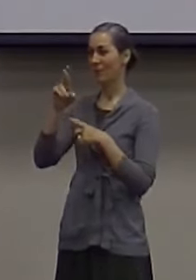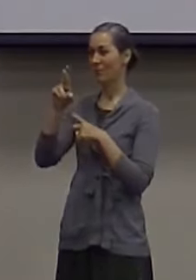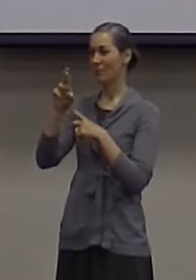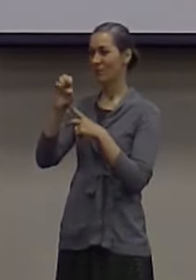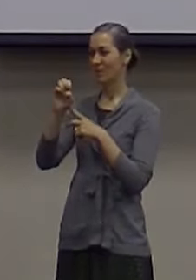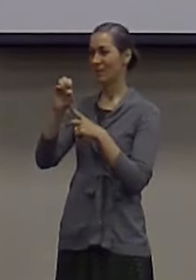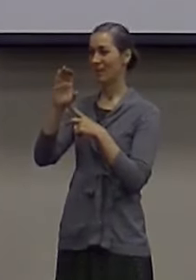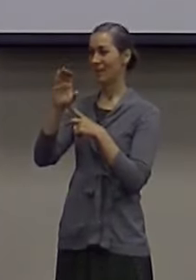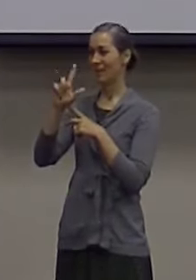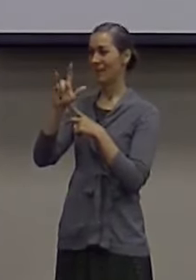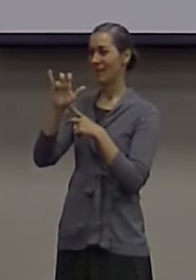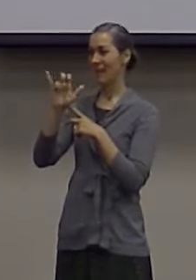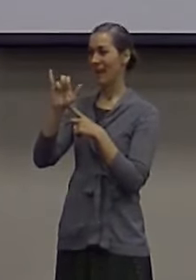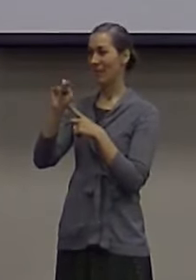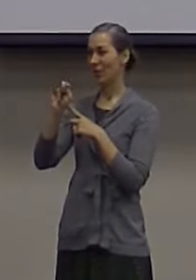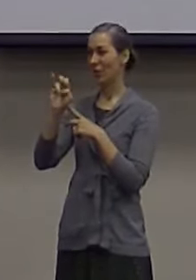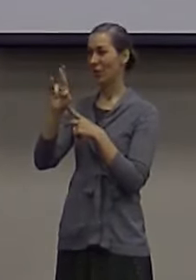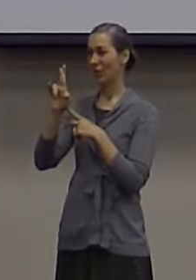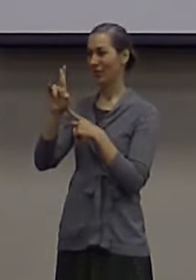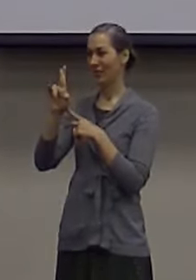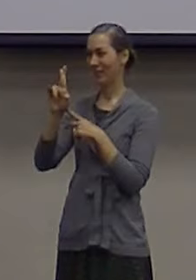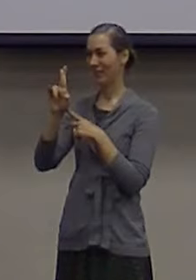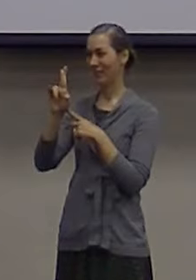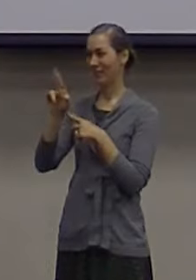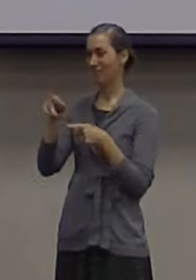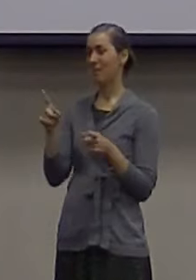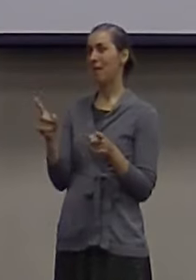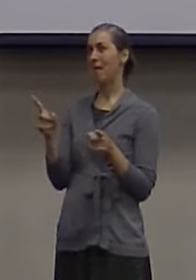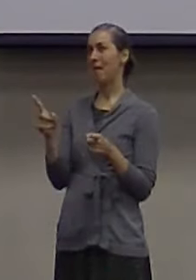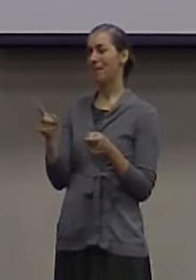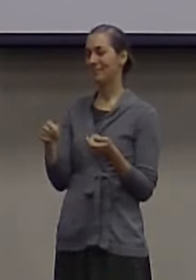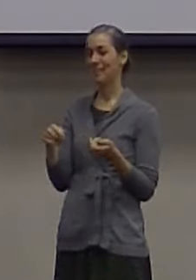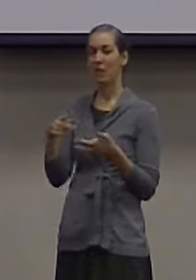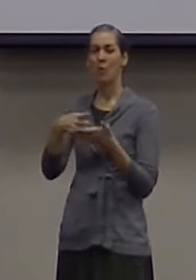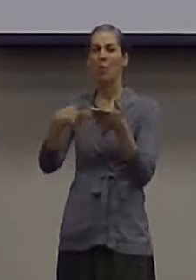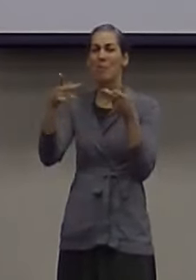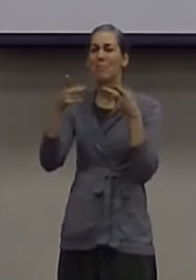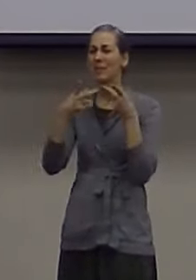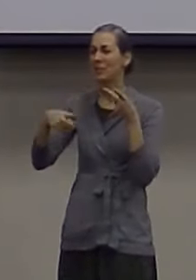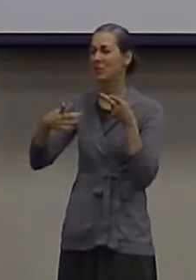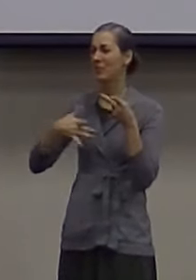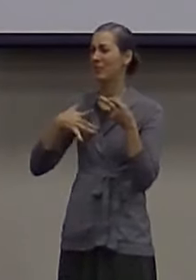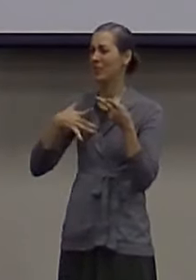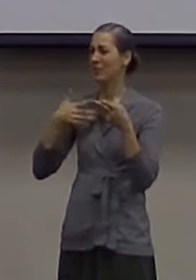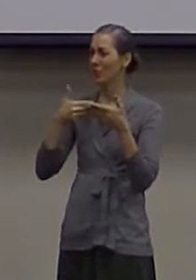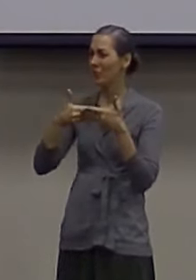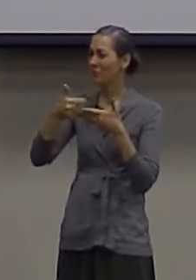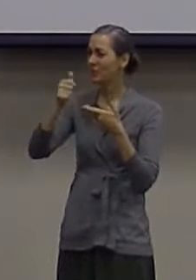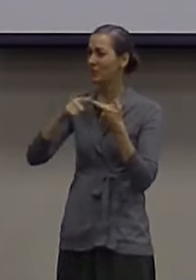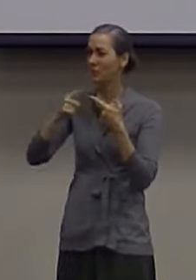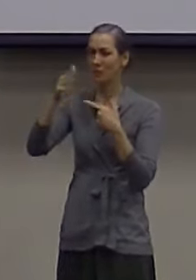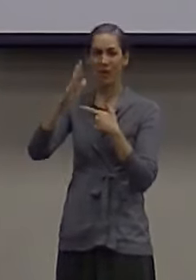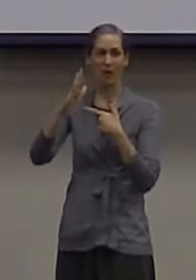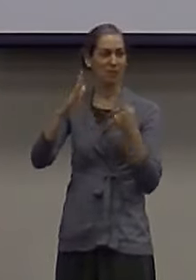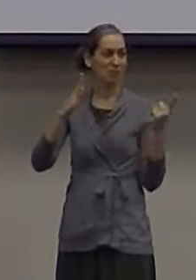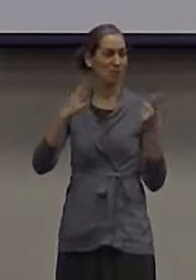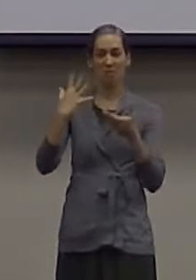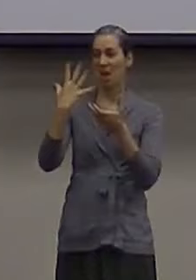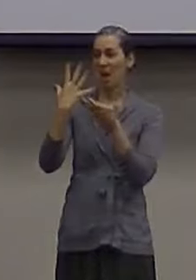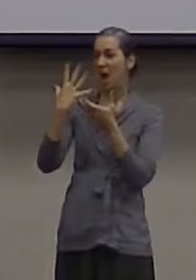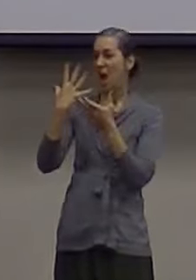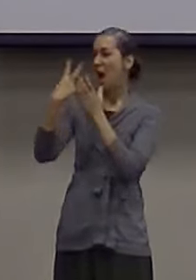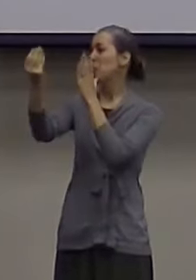All right. That's great. What place do you feel closest to God? Just